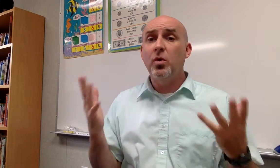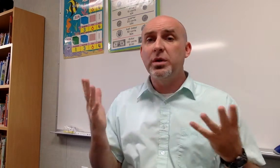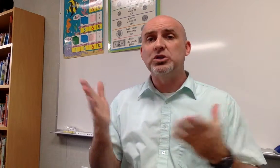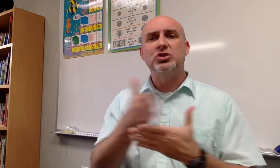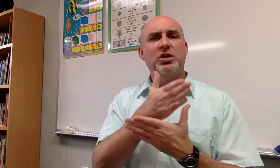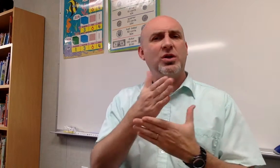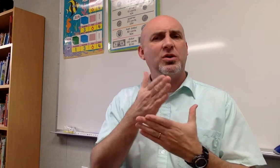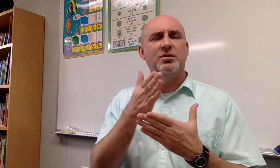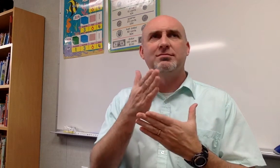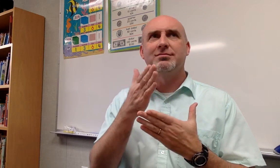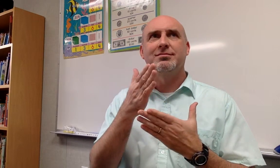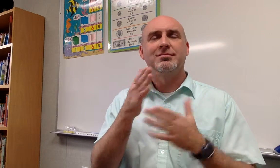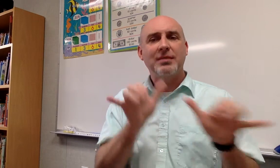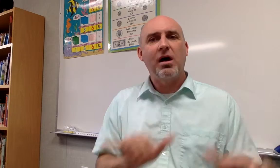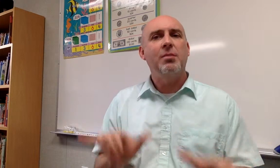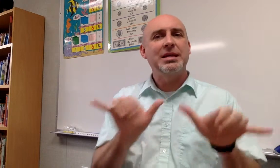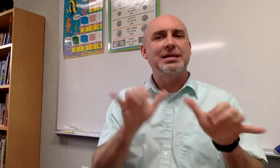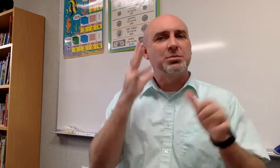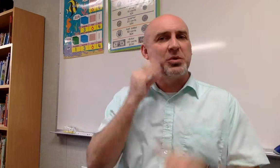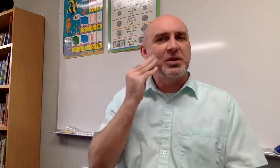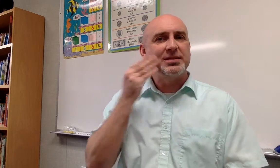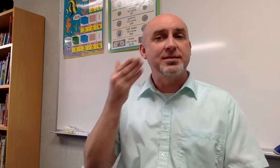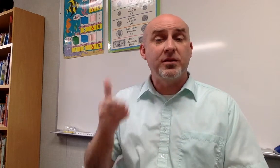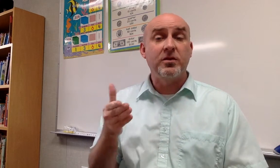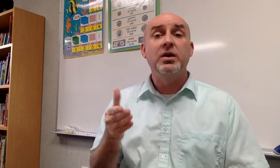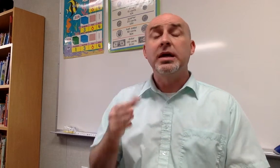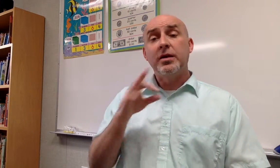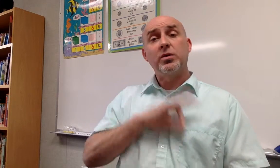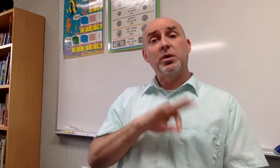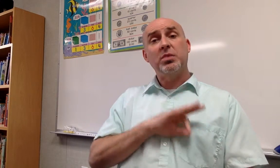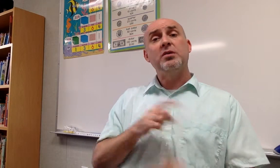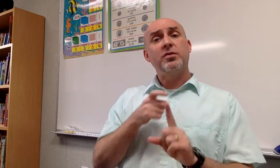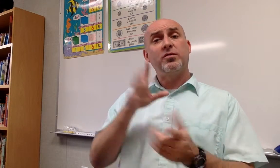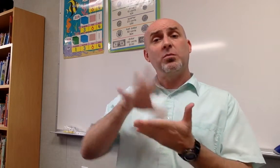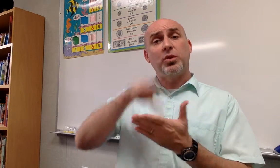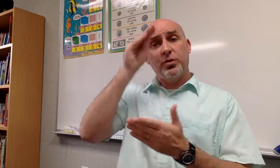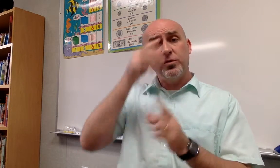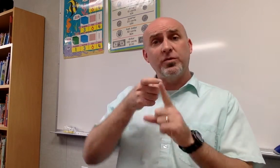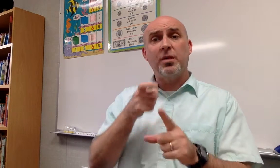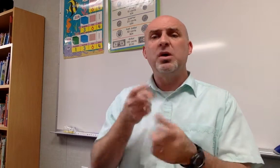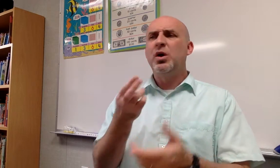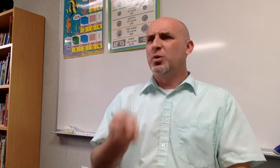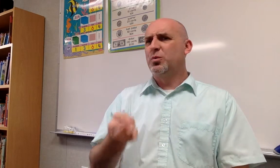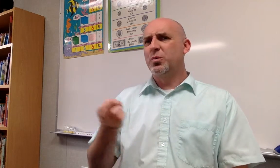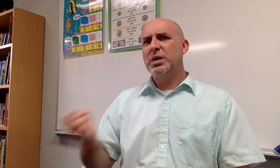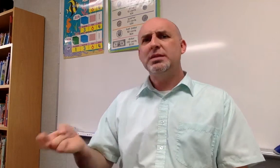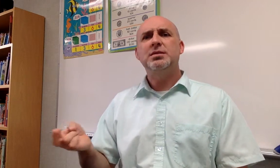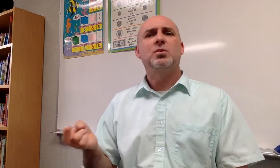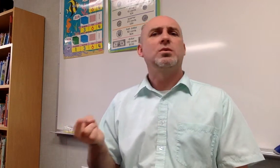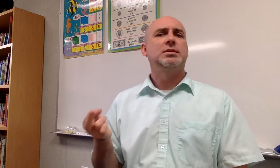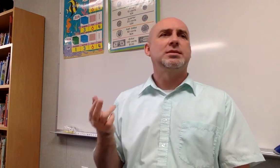much shared common experience there you can benefit from, learn from,